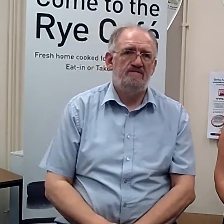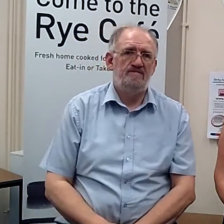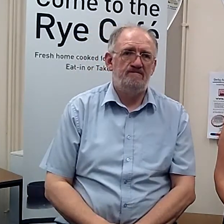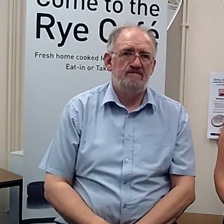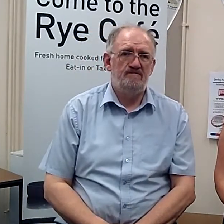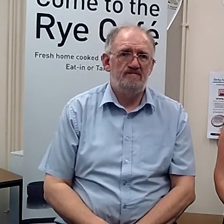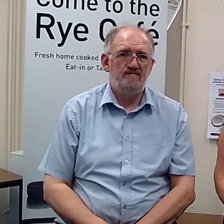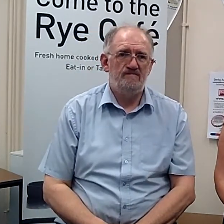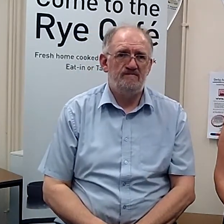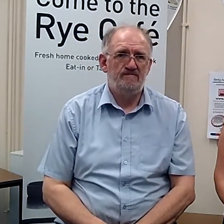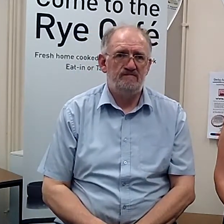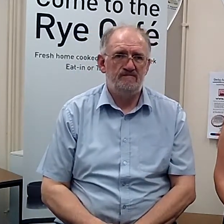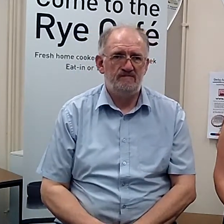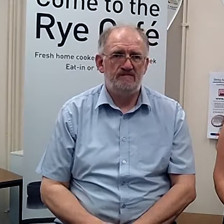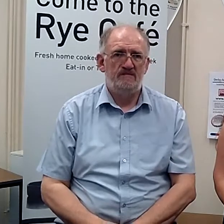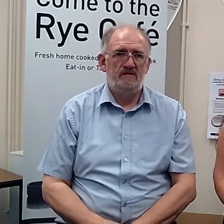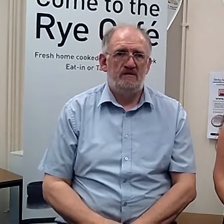been crucial to the success.